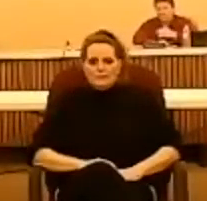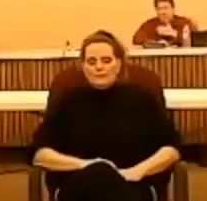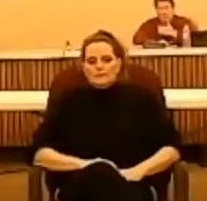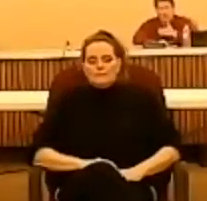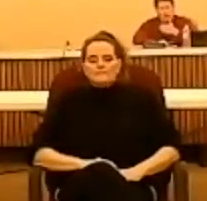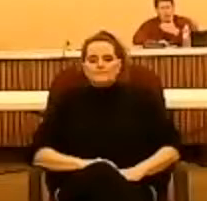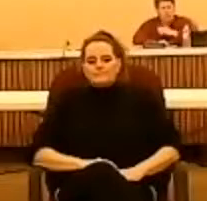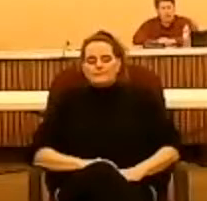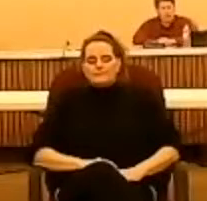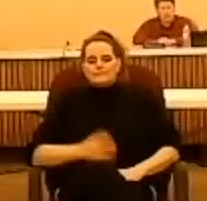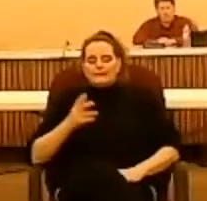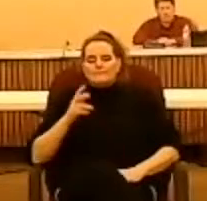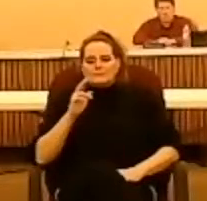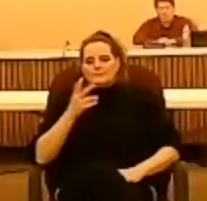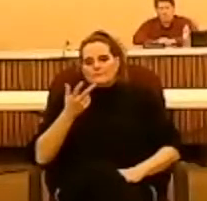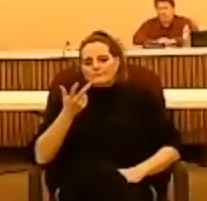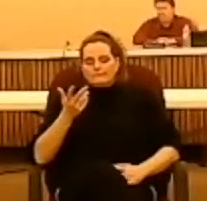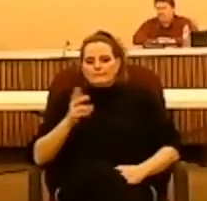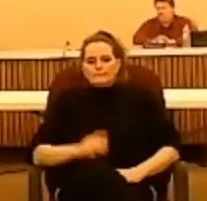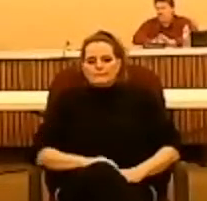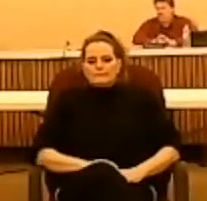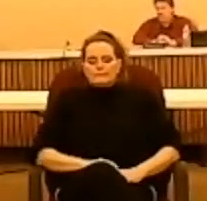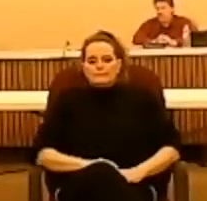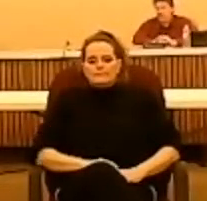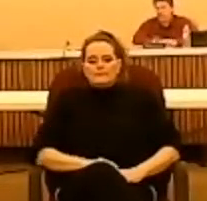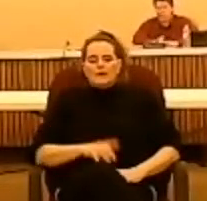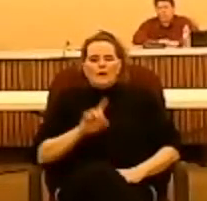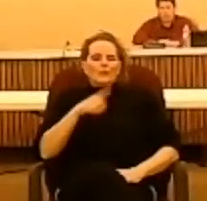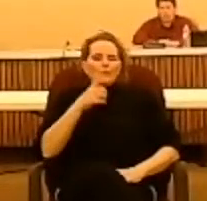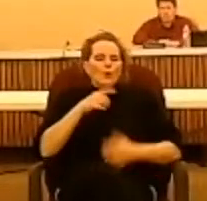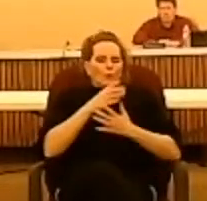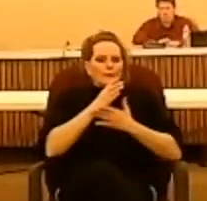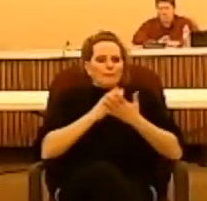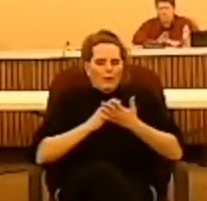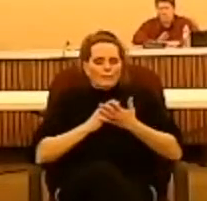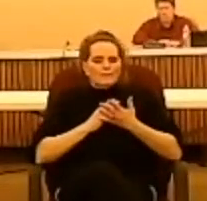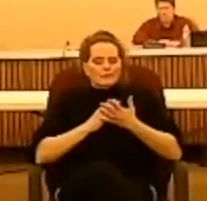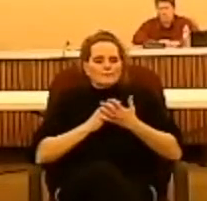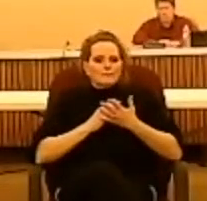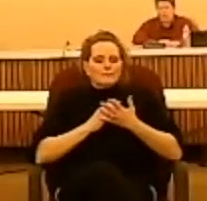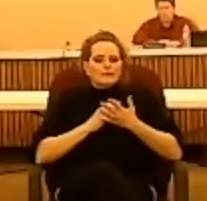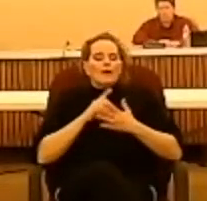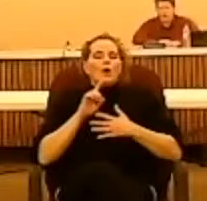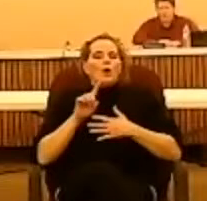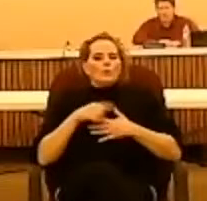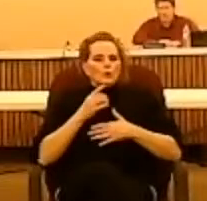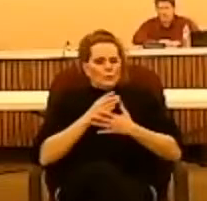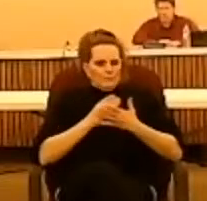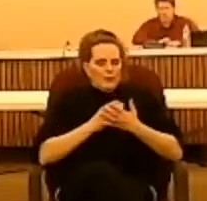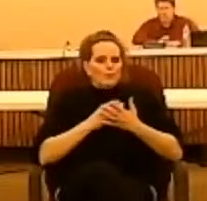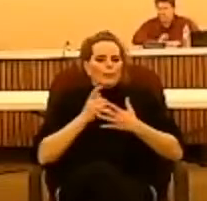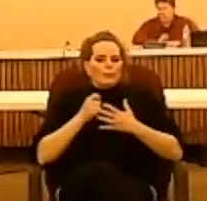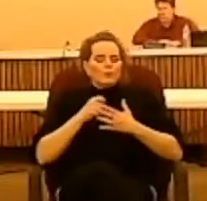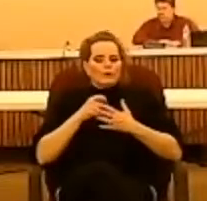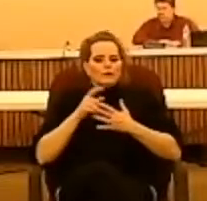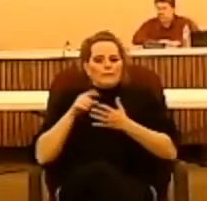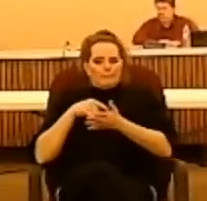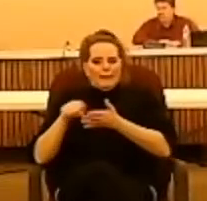construction and then walls. So the only part we'll probably farm out